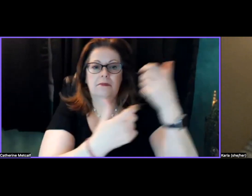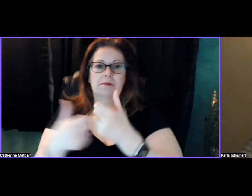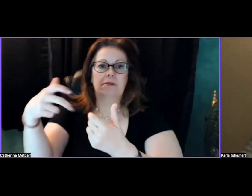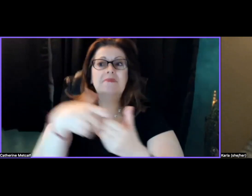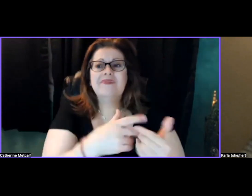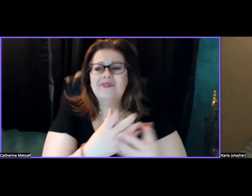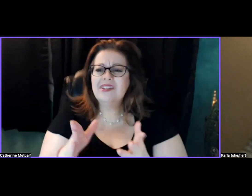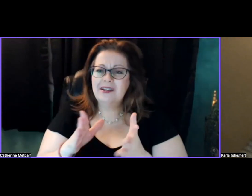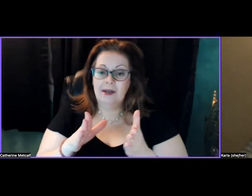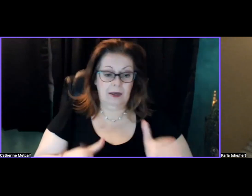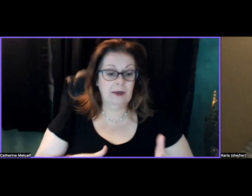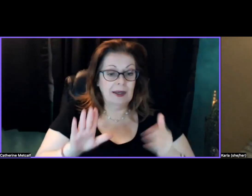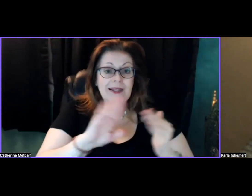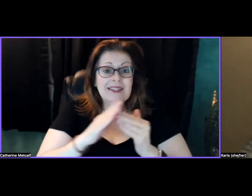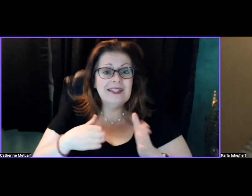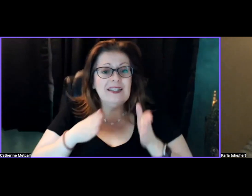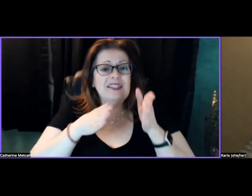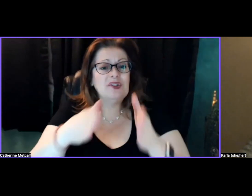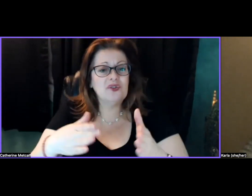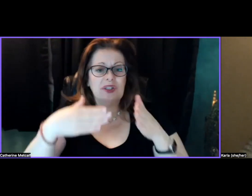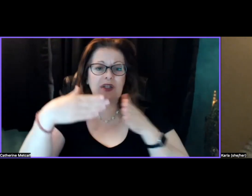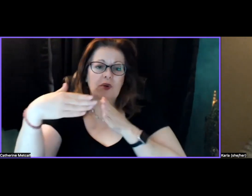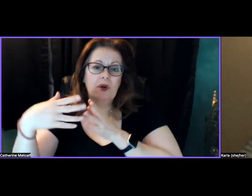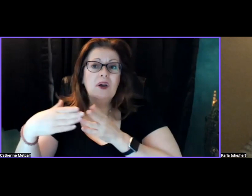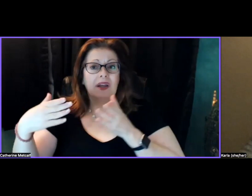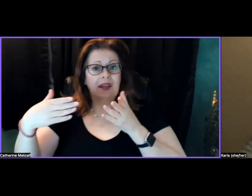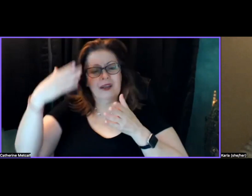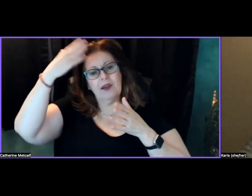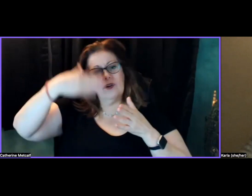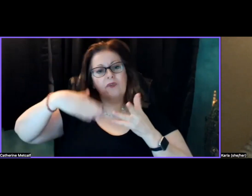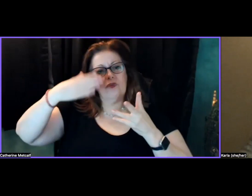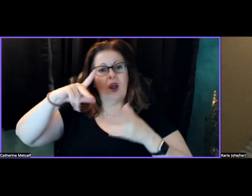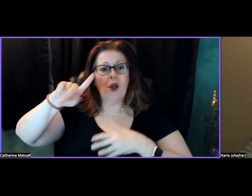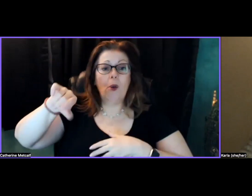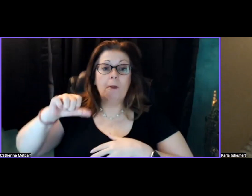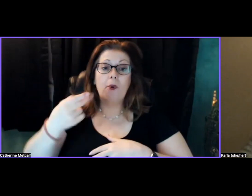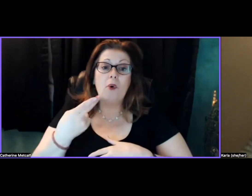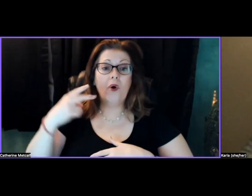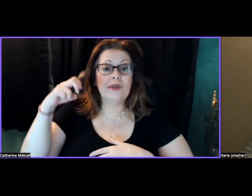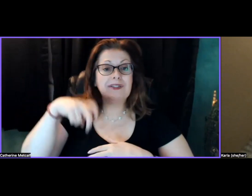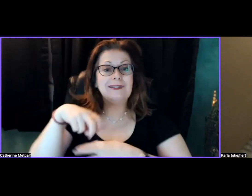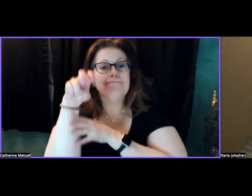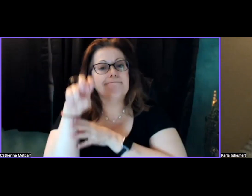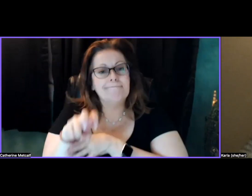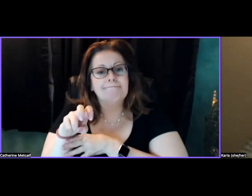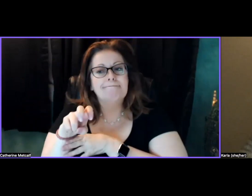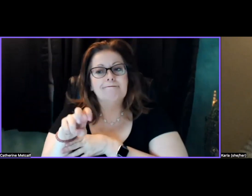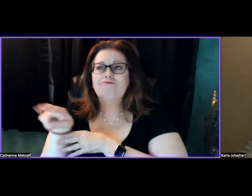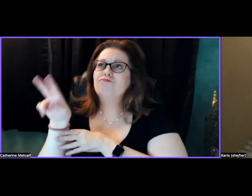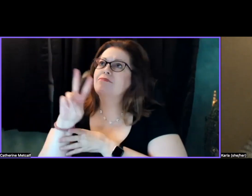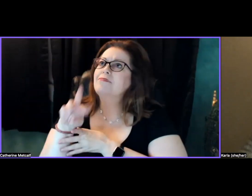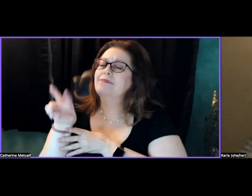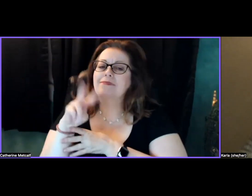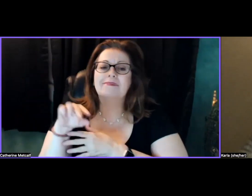and corner stoop, I turn around, certain I've just heard your August laughter, but it is merely the leaves, dancing like